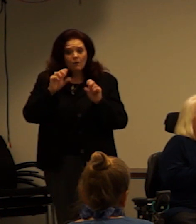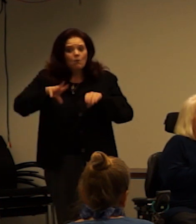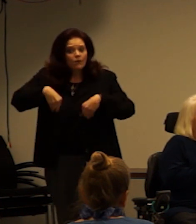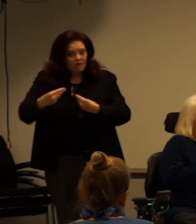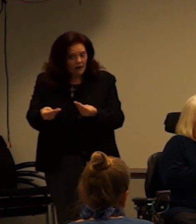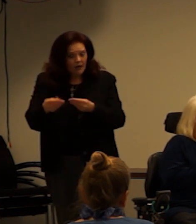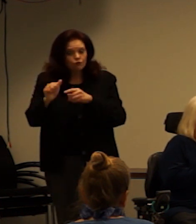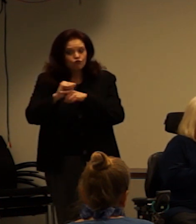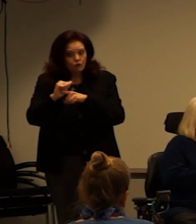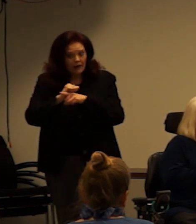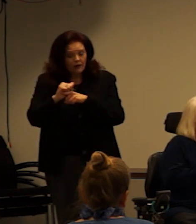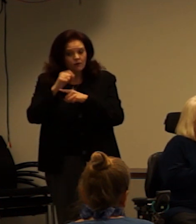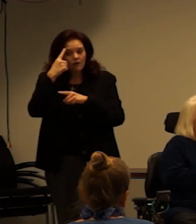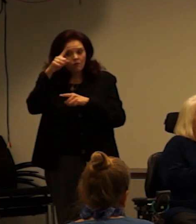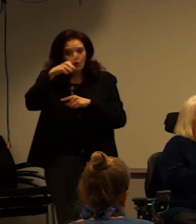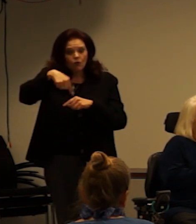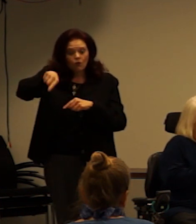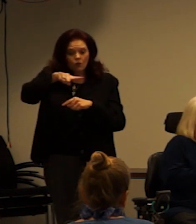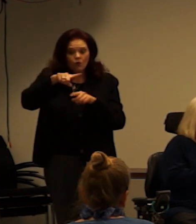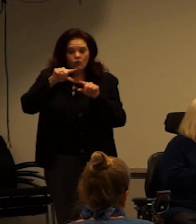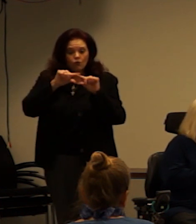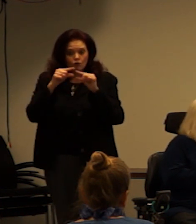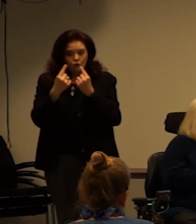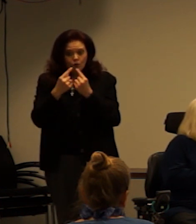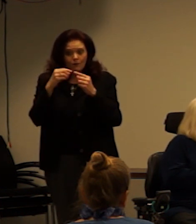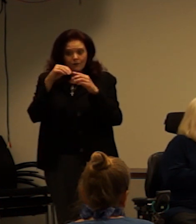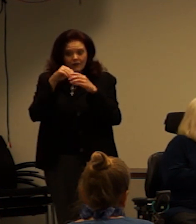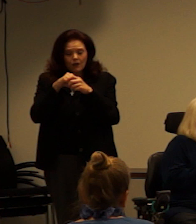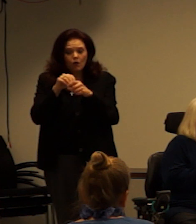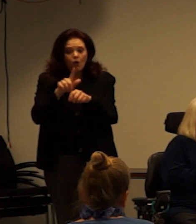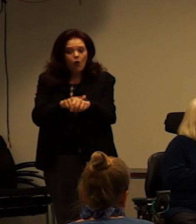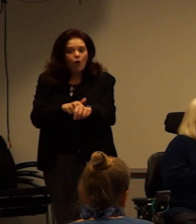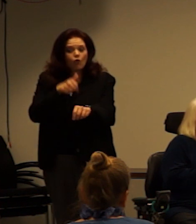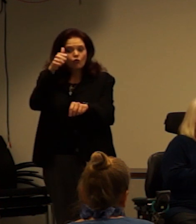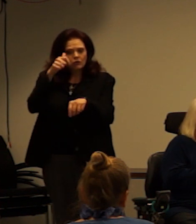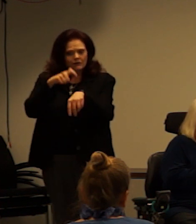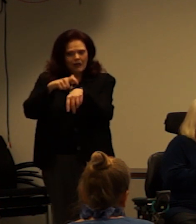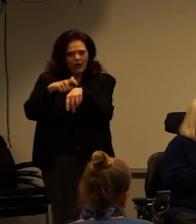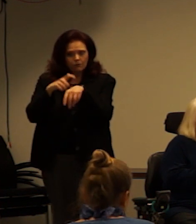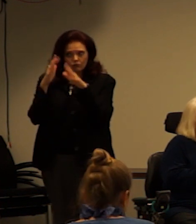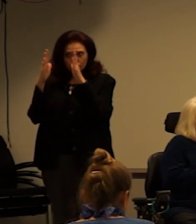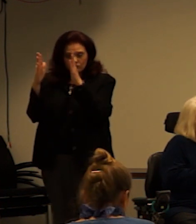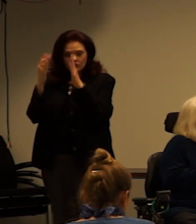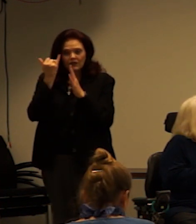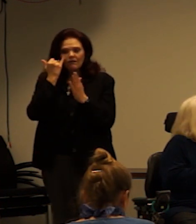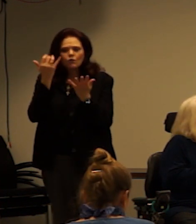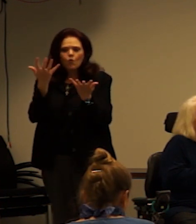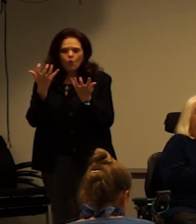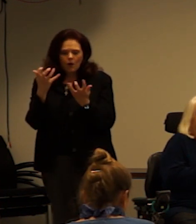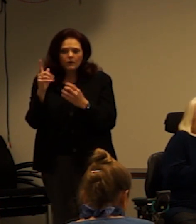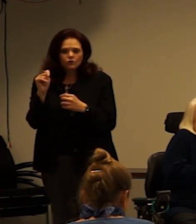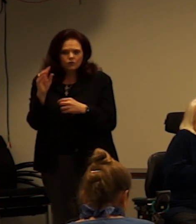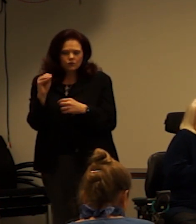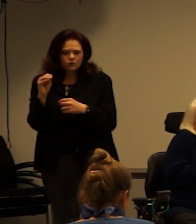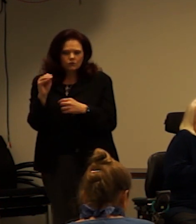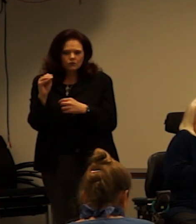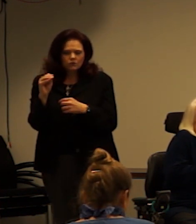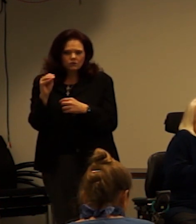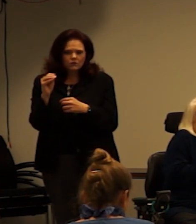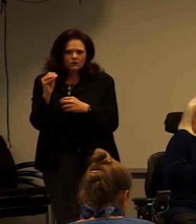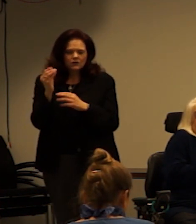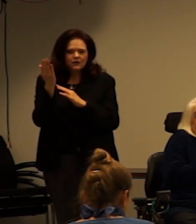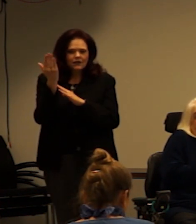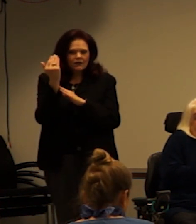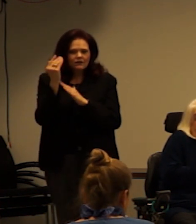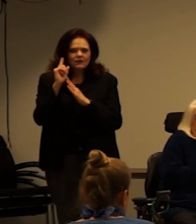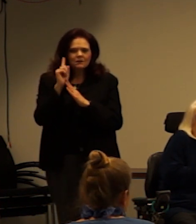this training for your group in a longer period of time if you would like me to. You know, you could sort of, that 15 minutes